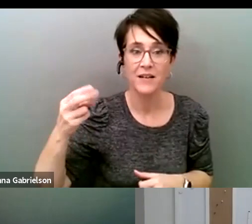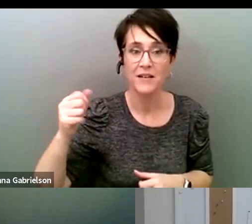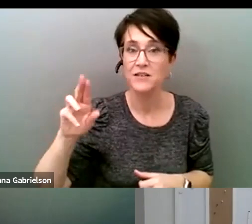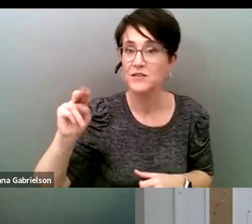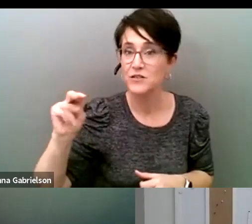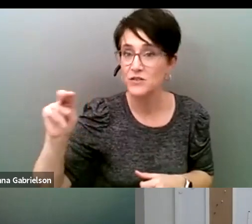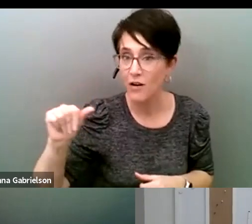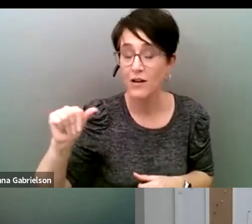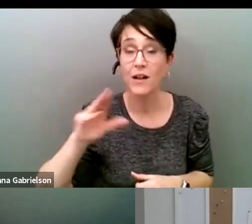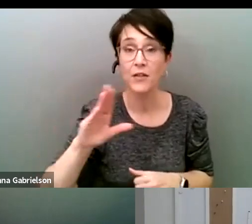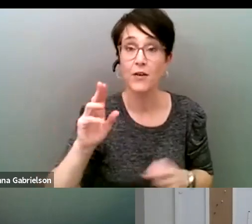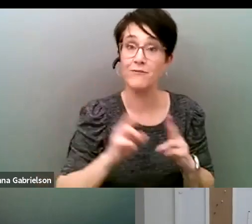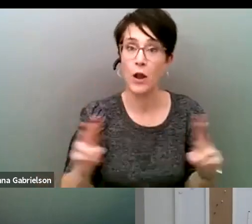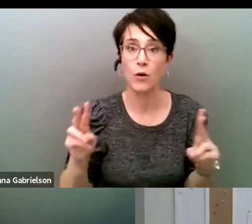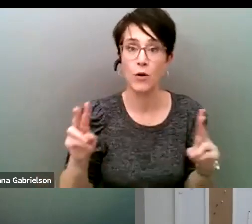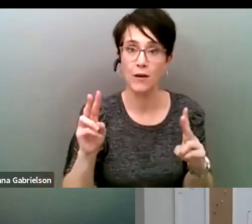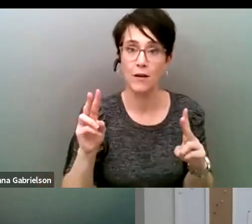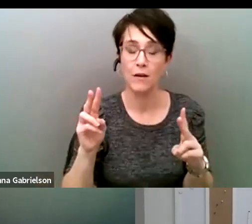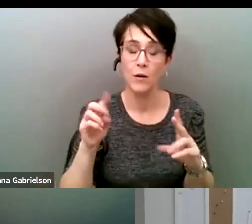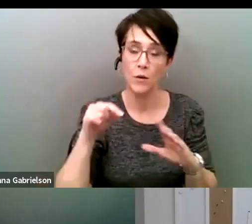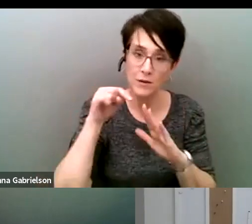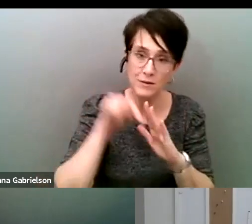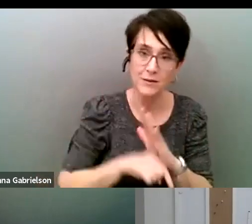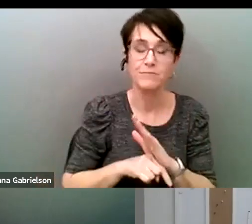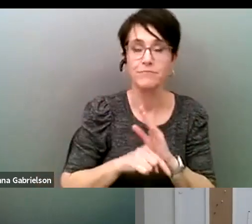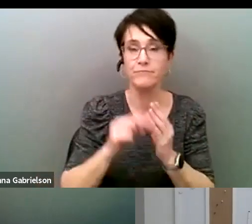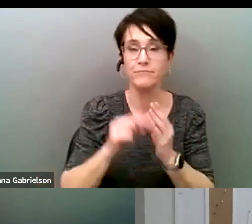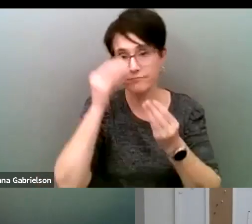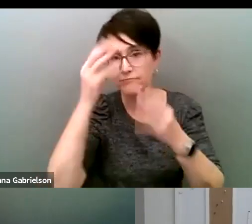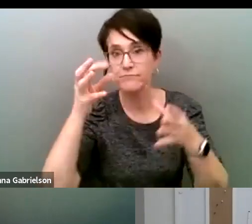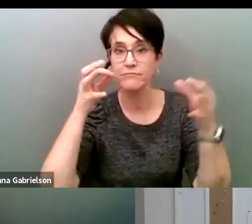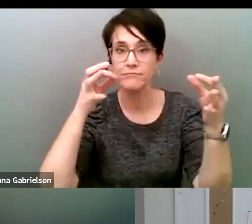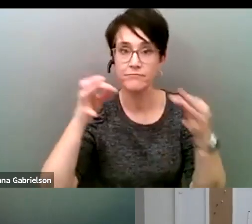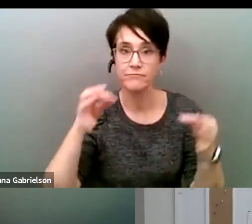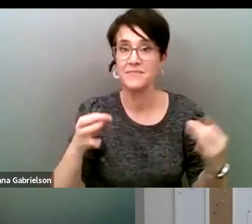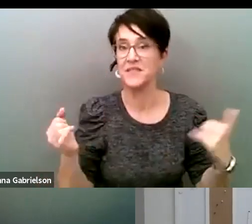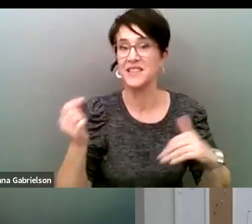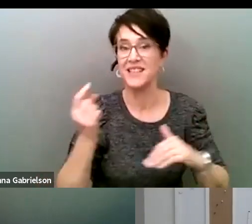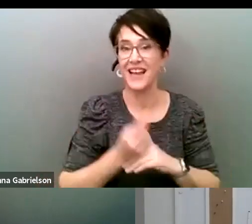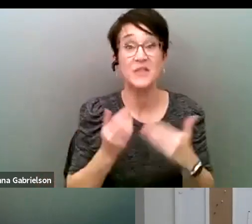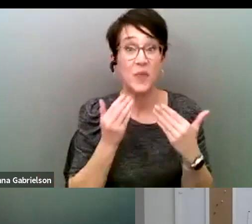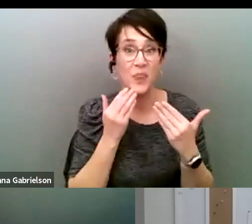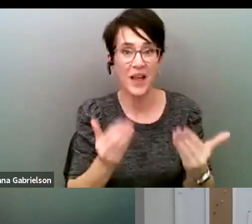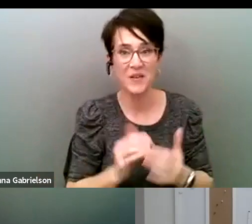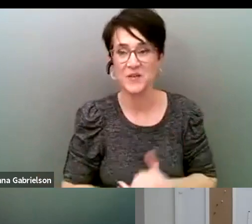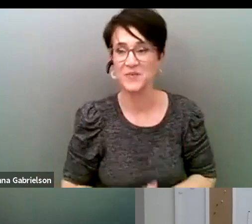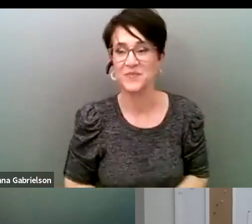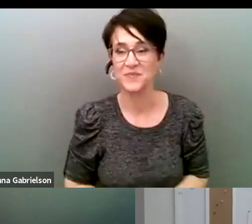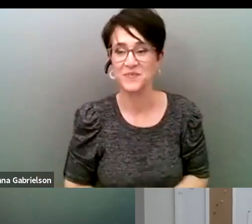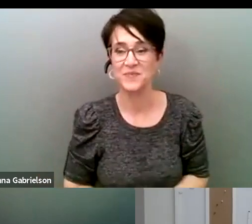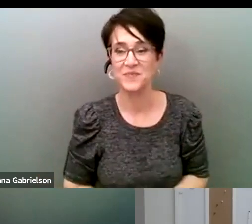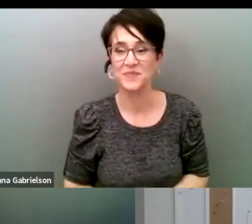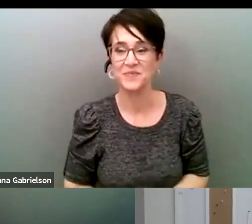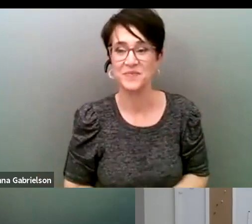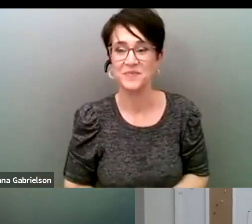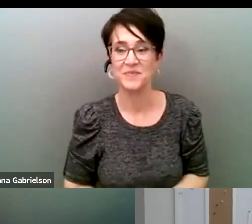thoughtful and informative commentary. So.